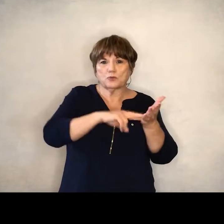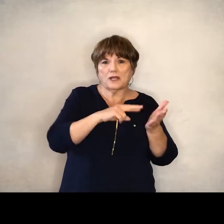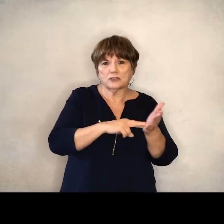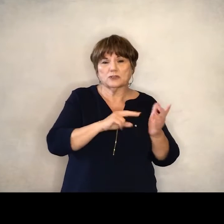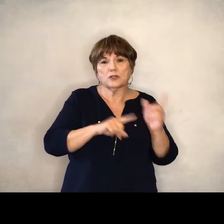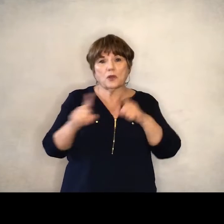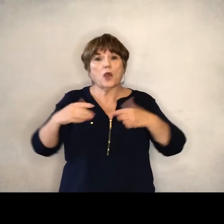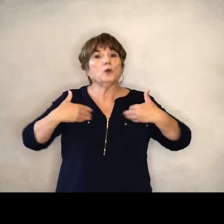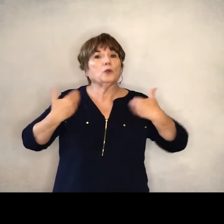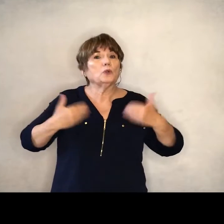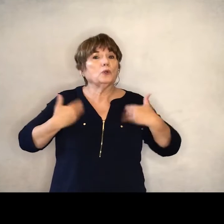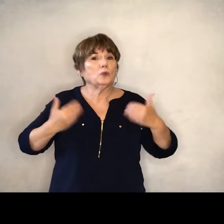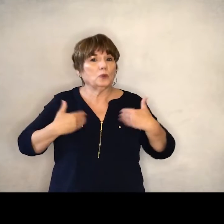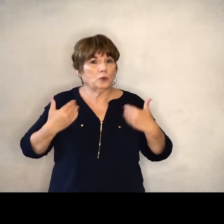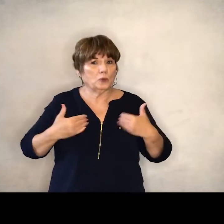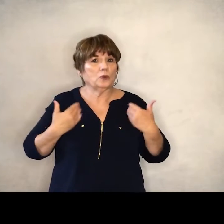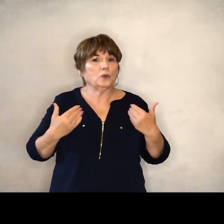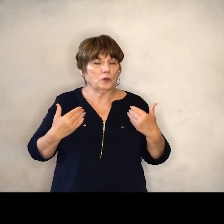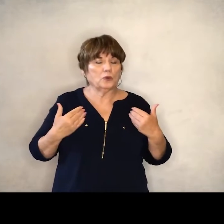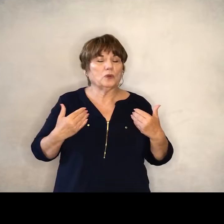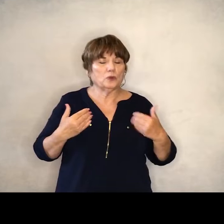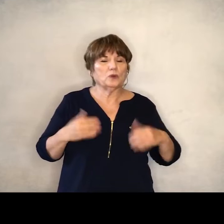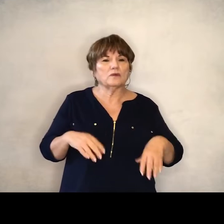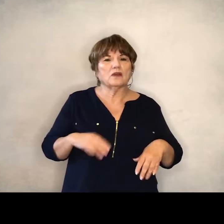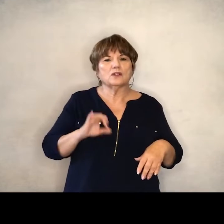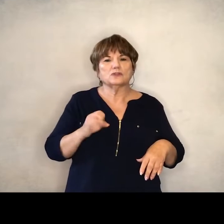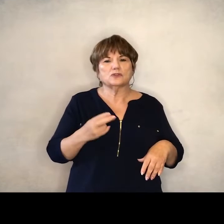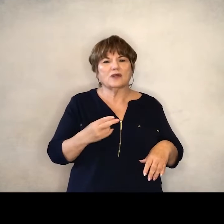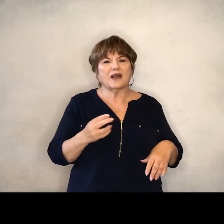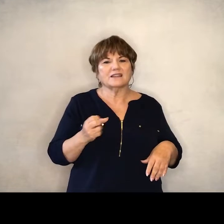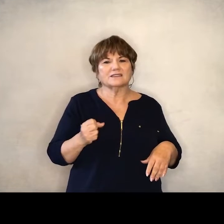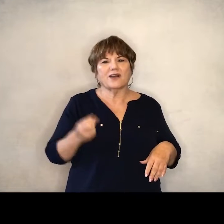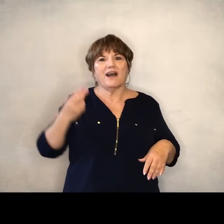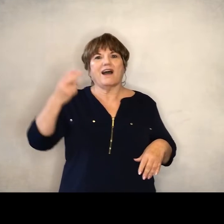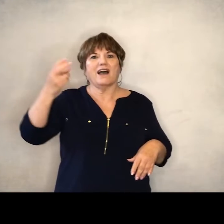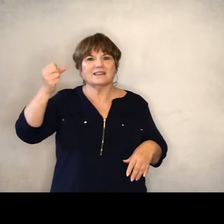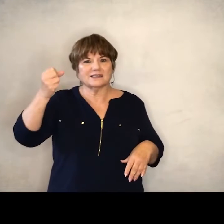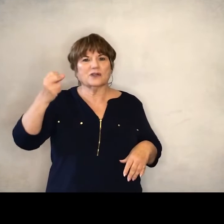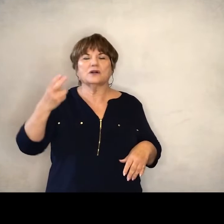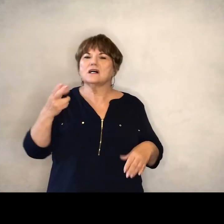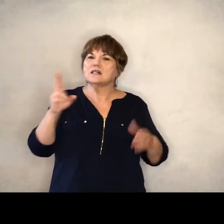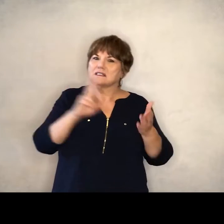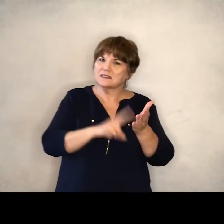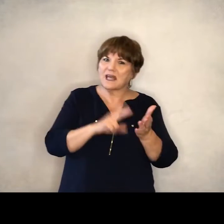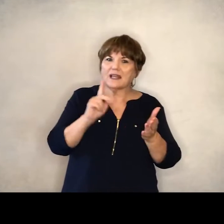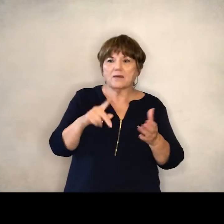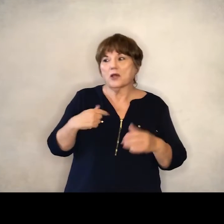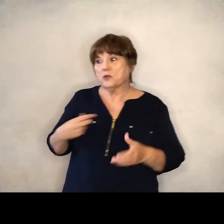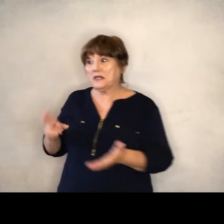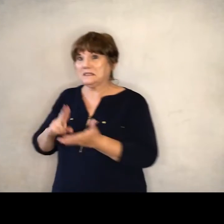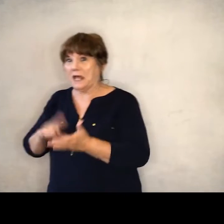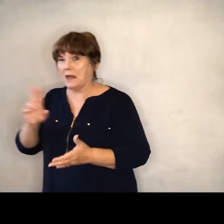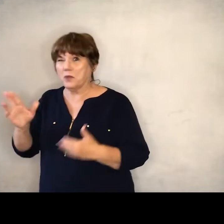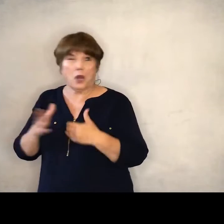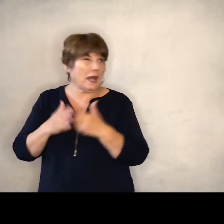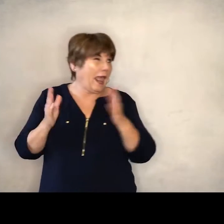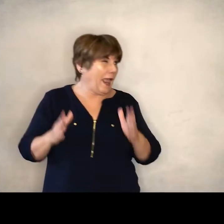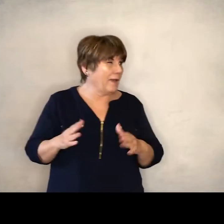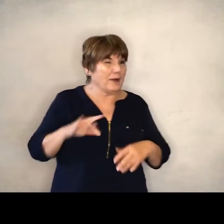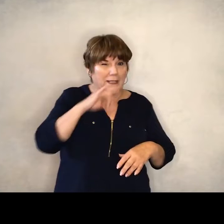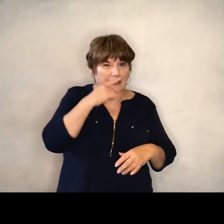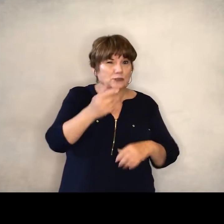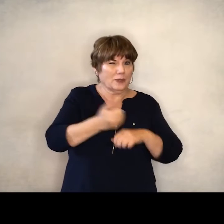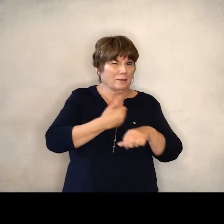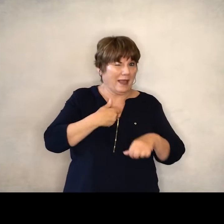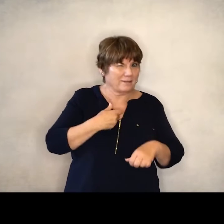to Catalina, junior, senior high kids, your grandkids, again, sign your neighbors up. It's okay. Again, you can blame me. Come